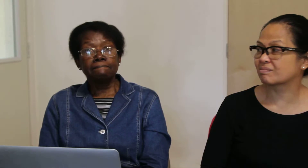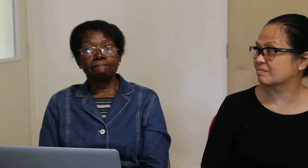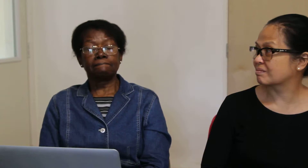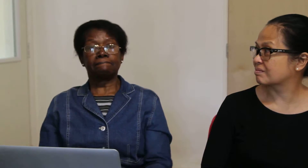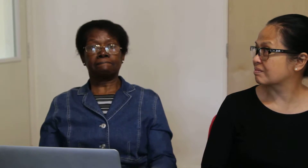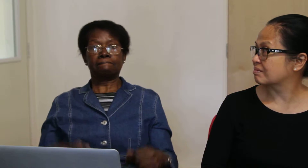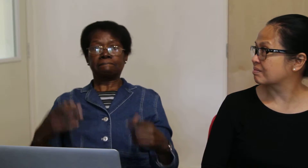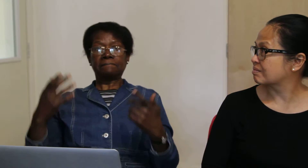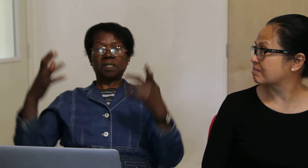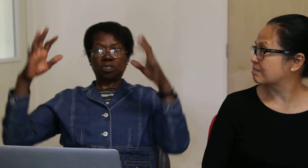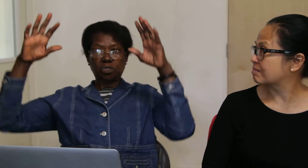just...